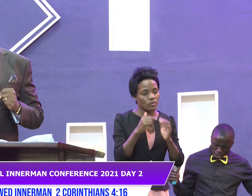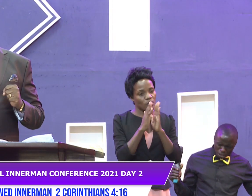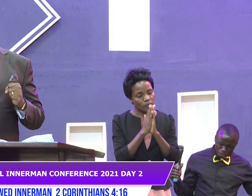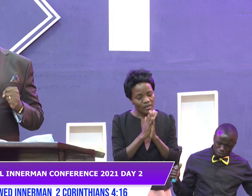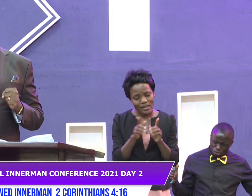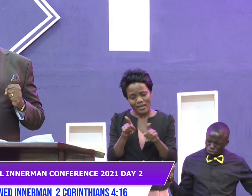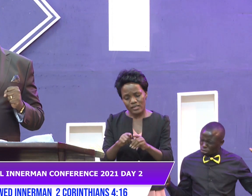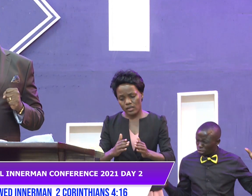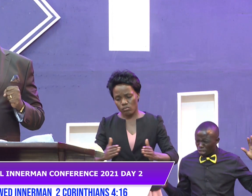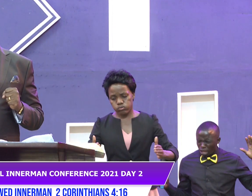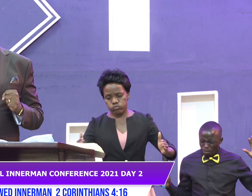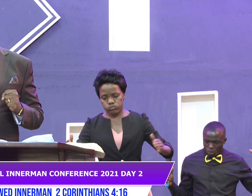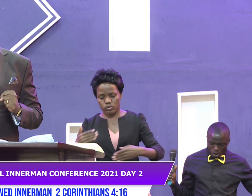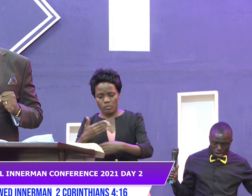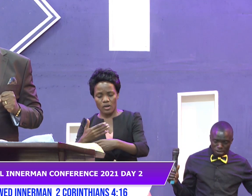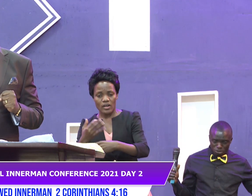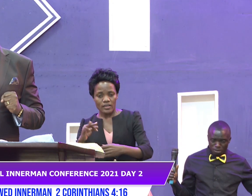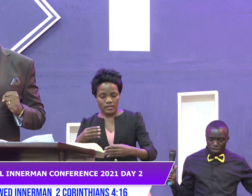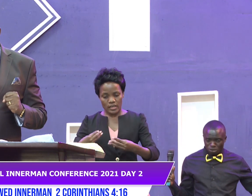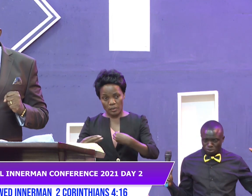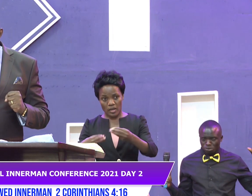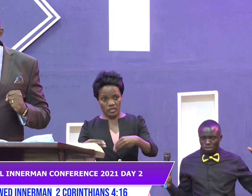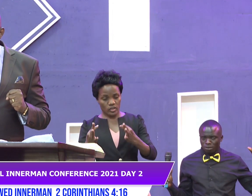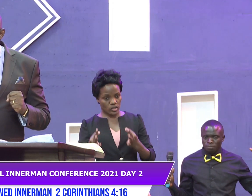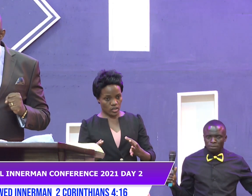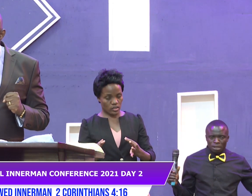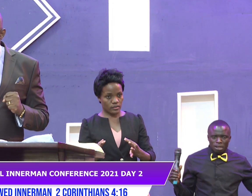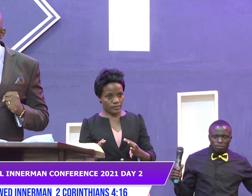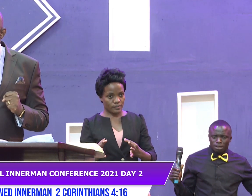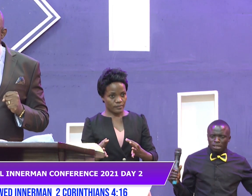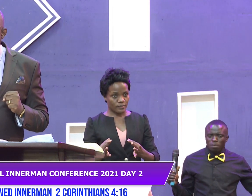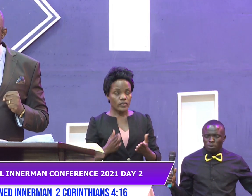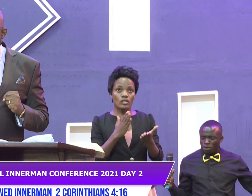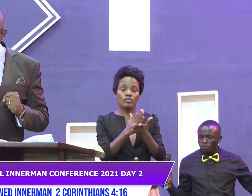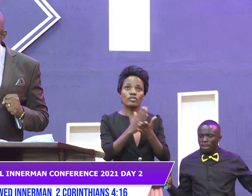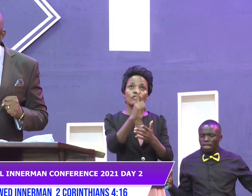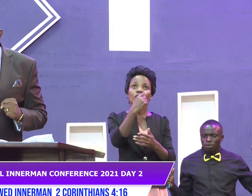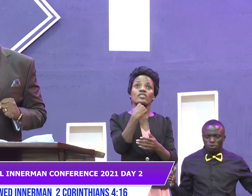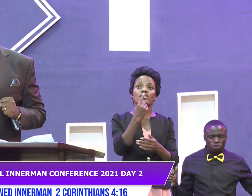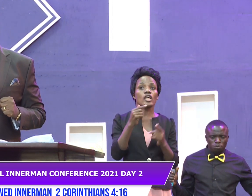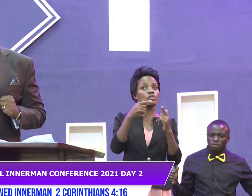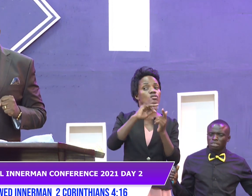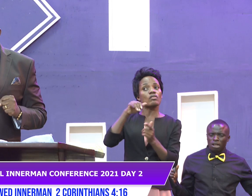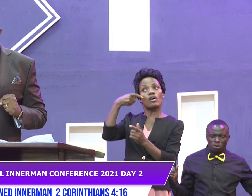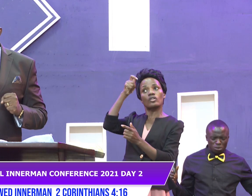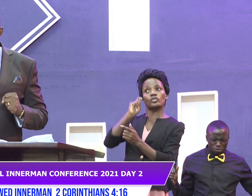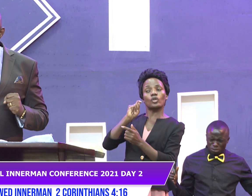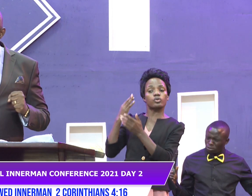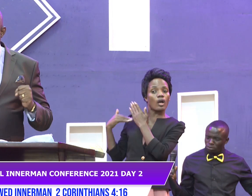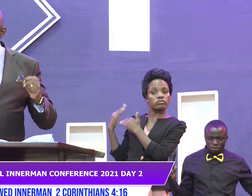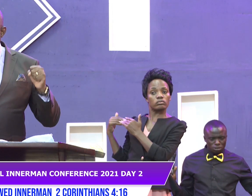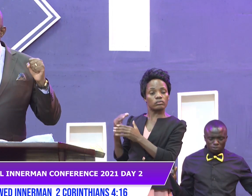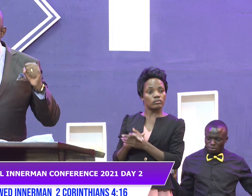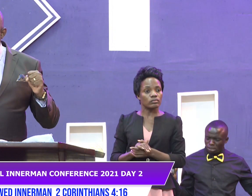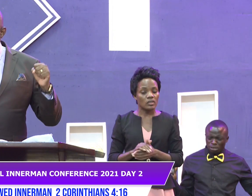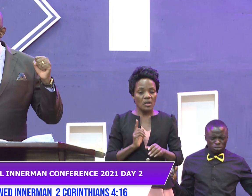spiritually, that even you enlarge us spiritually. Just as you spoke to